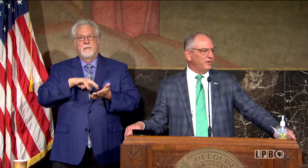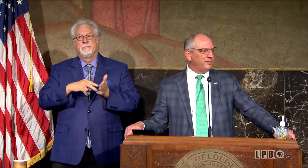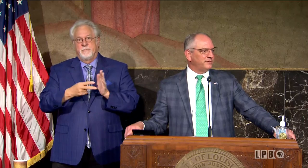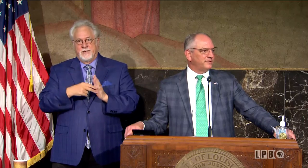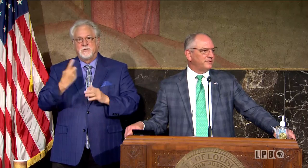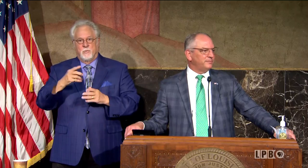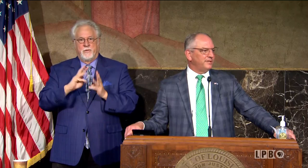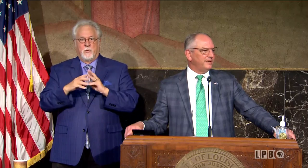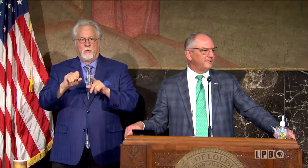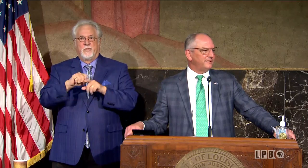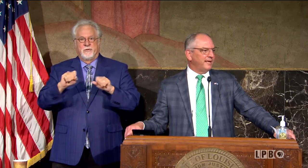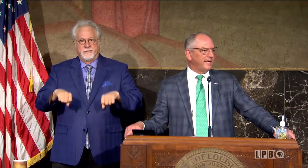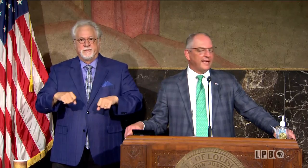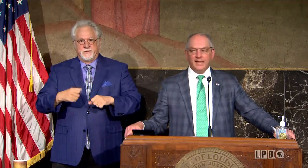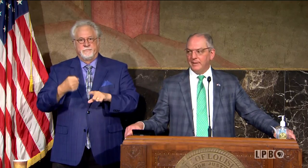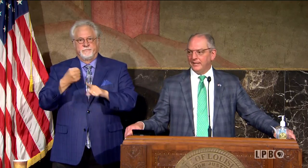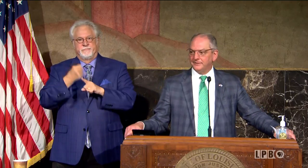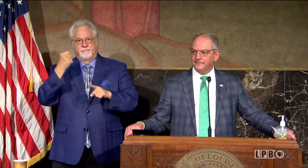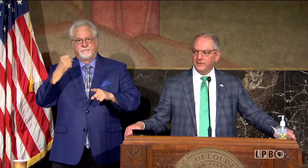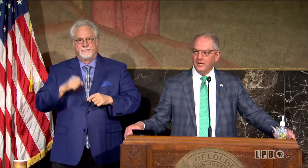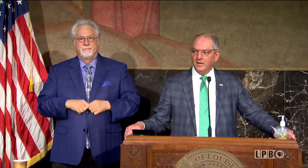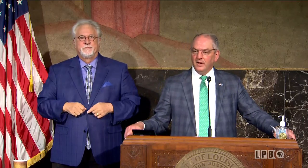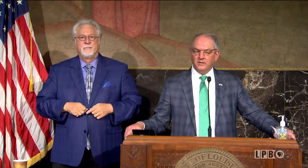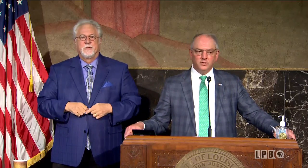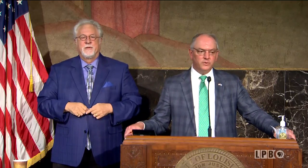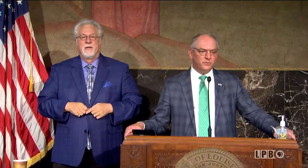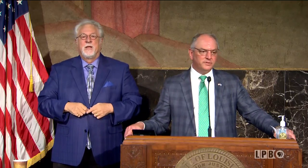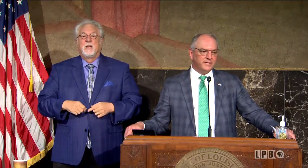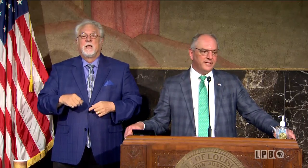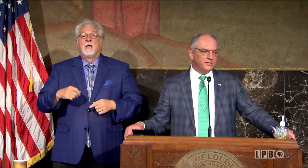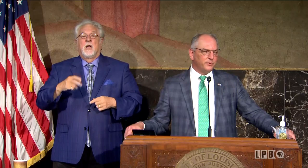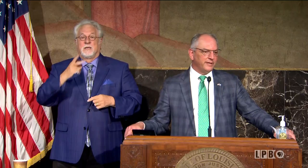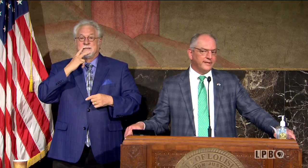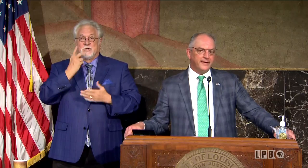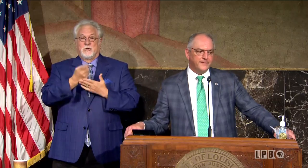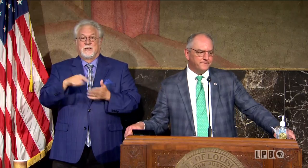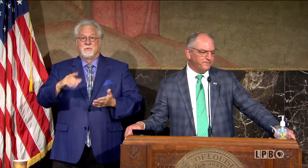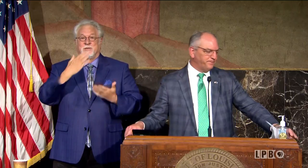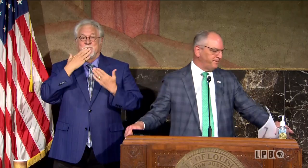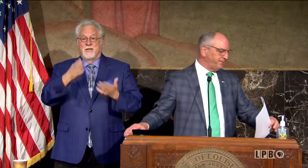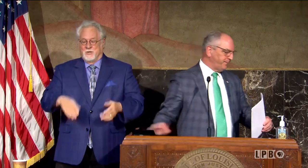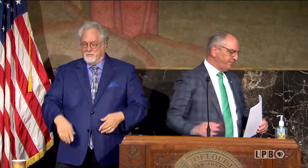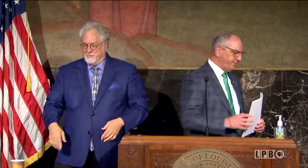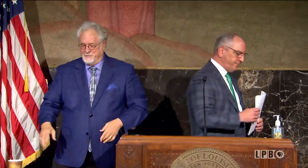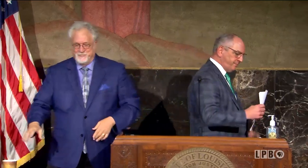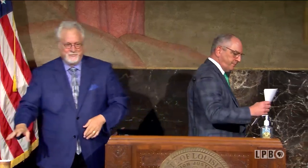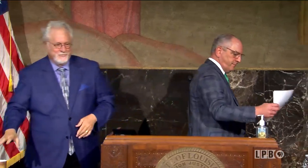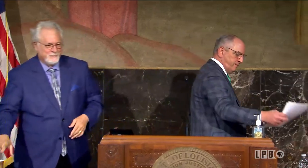one of those weather systems has taken aim at us. So we'll see you next week. Thank you.